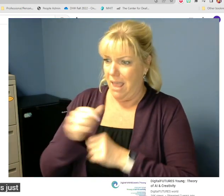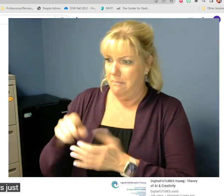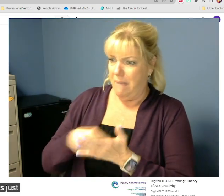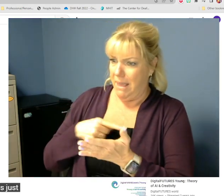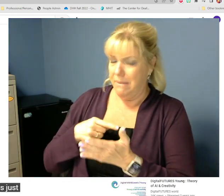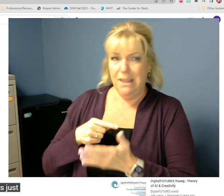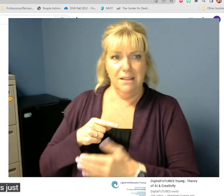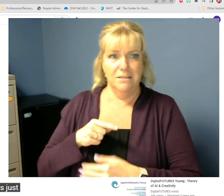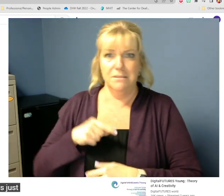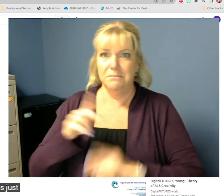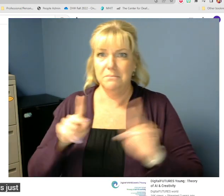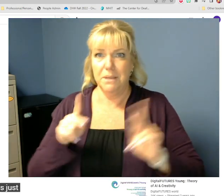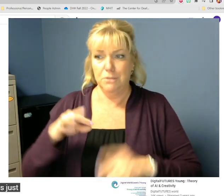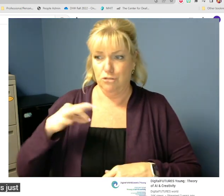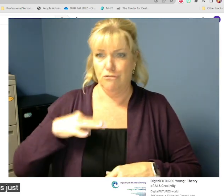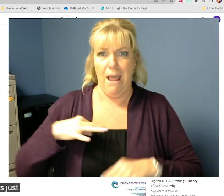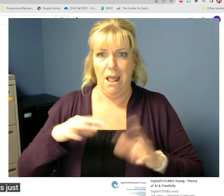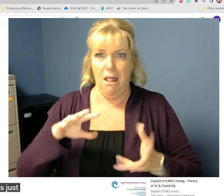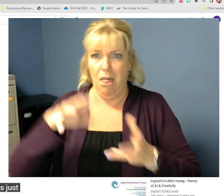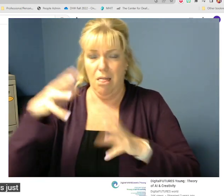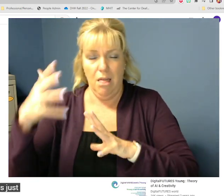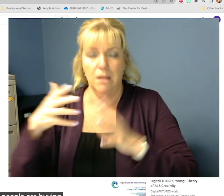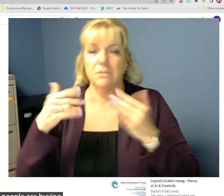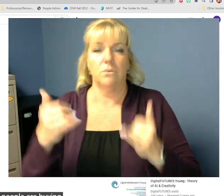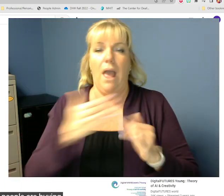can see how this just snowballs.